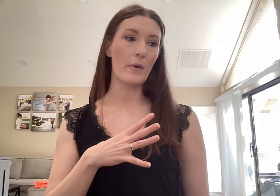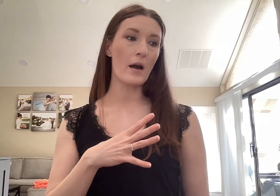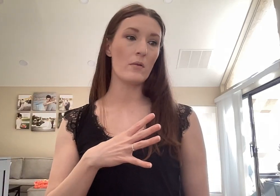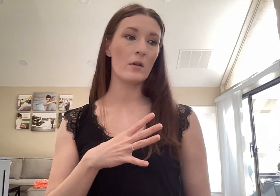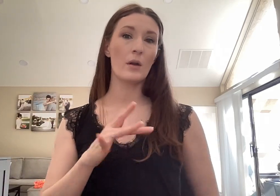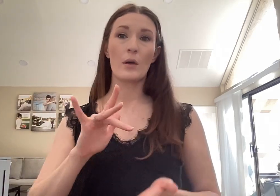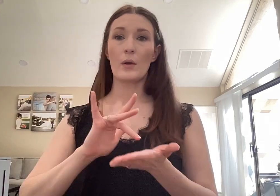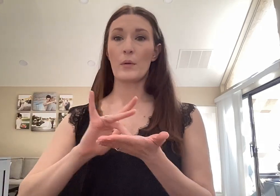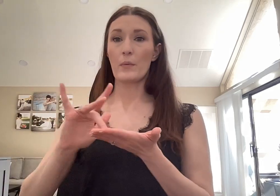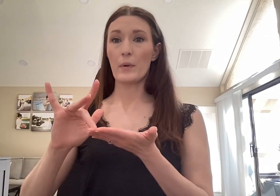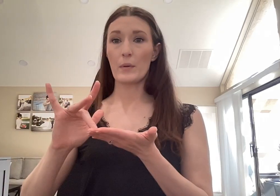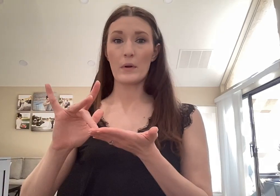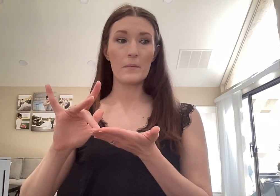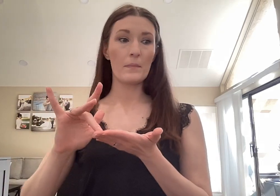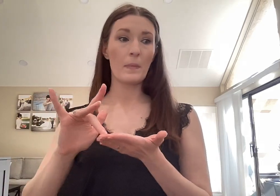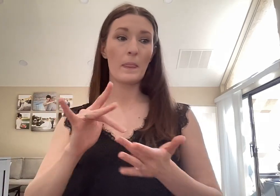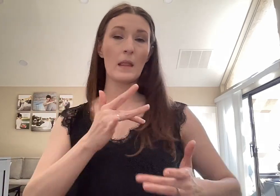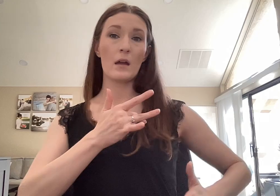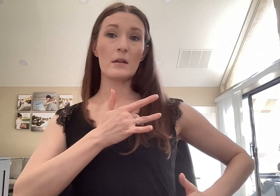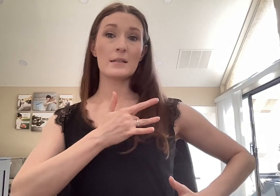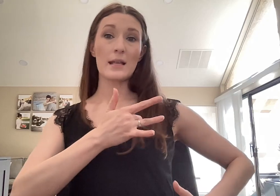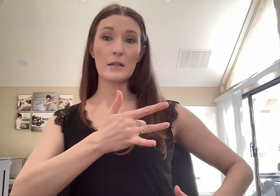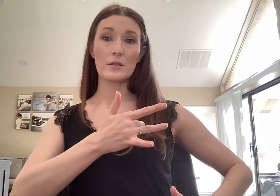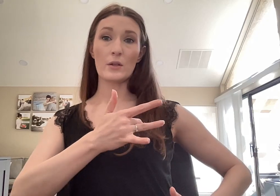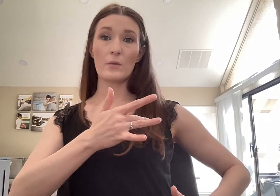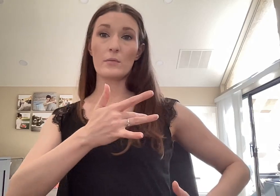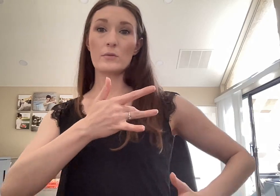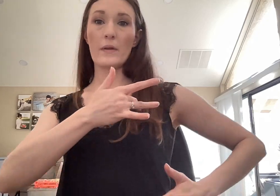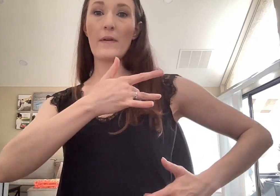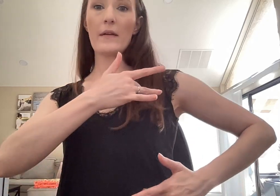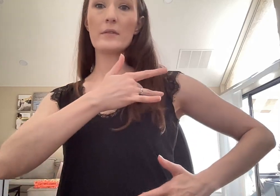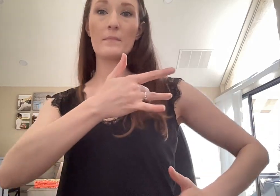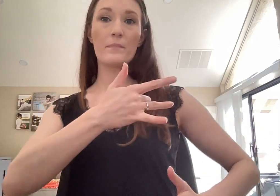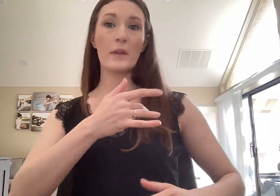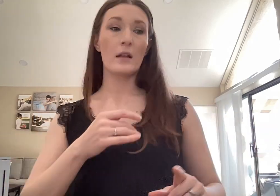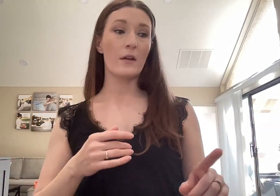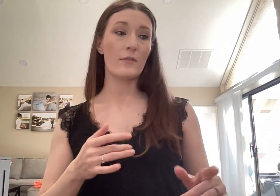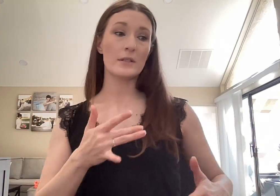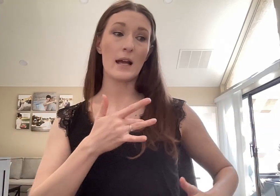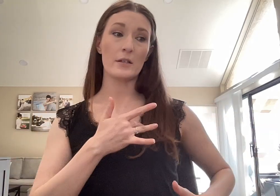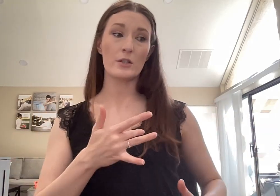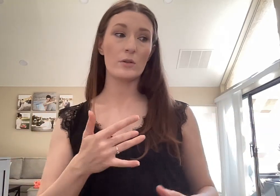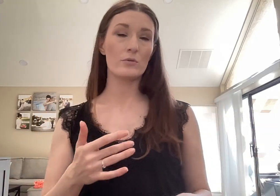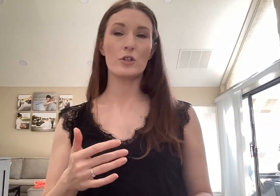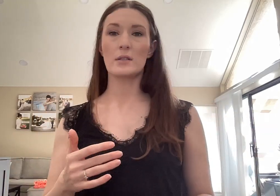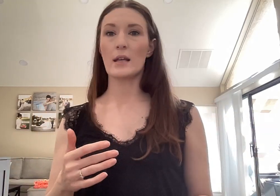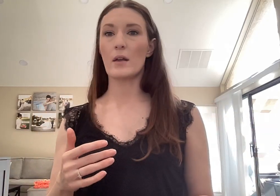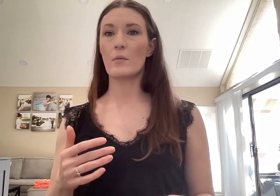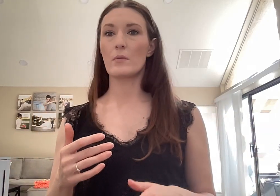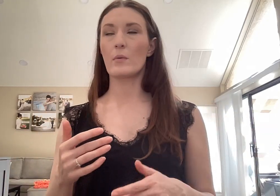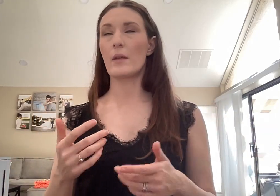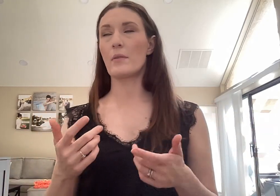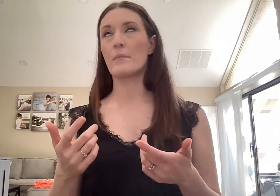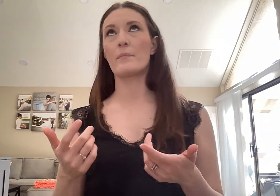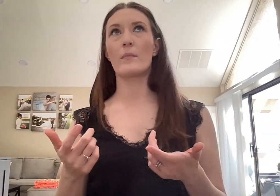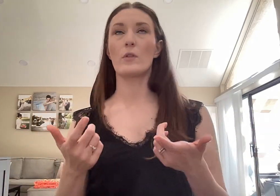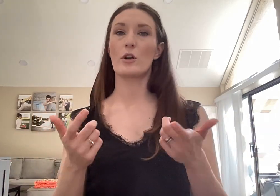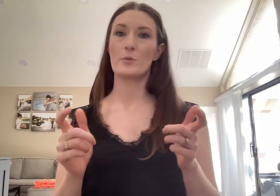bow. Rude, 10-2, 25s. Now for 10-2, just like with large, big, you